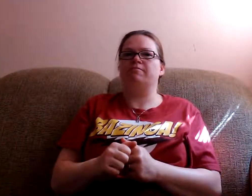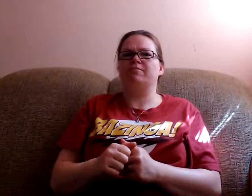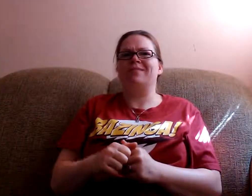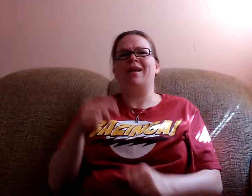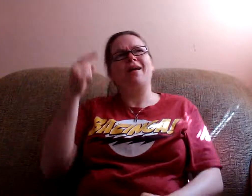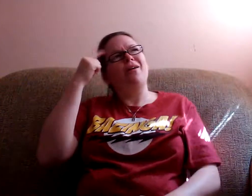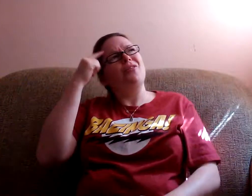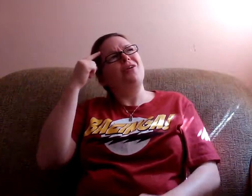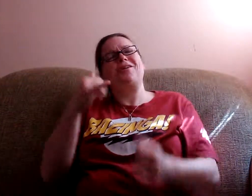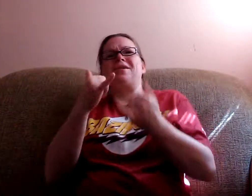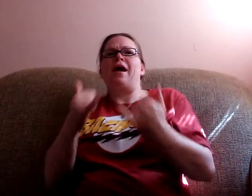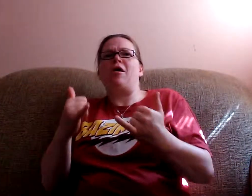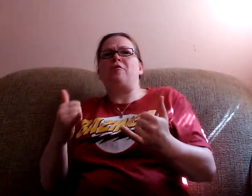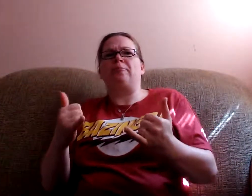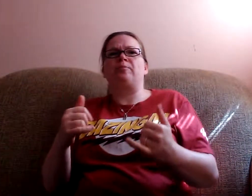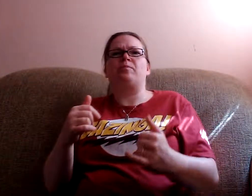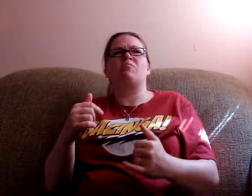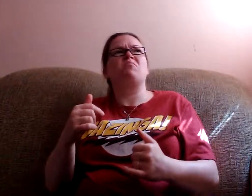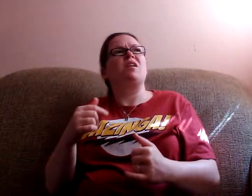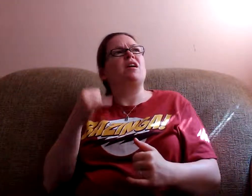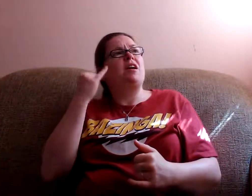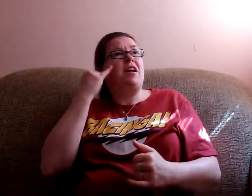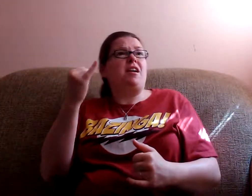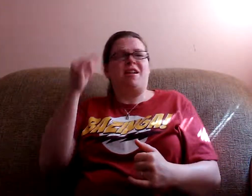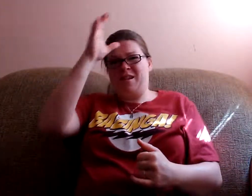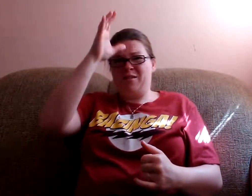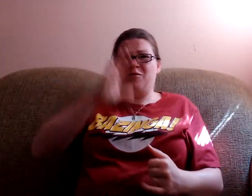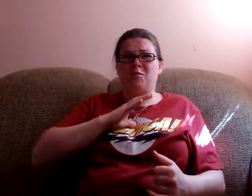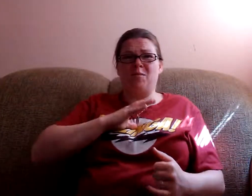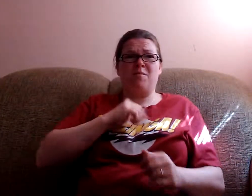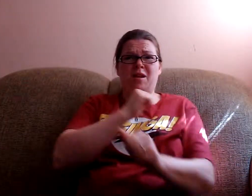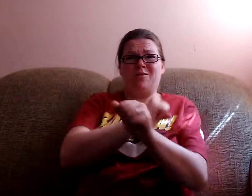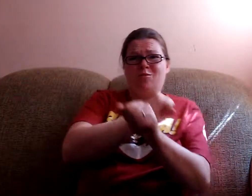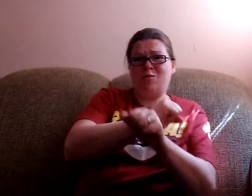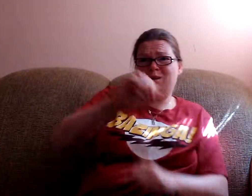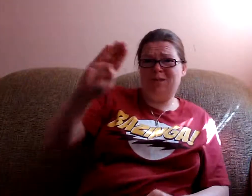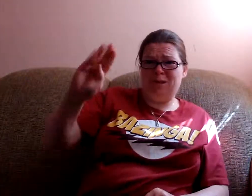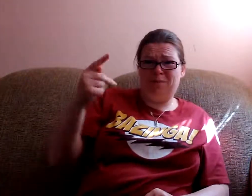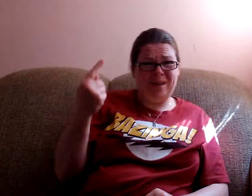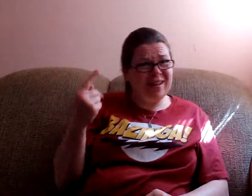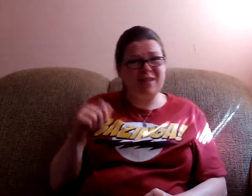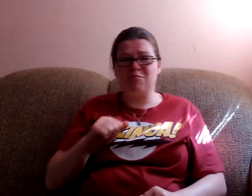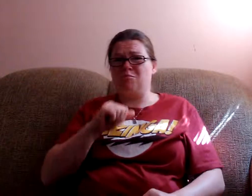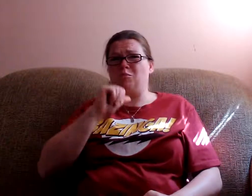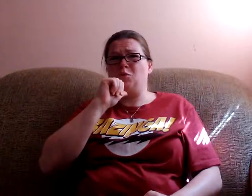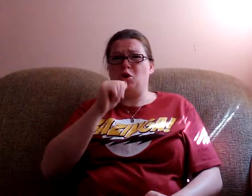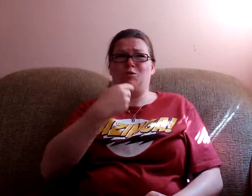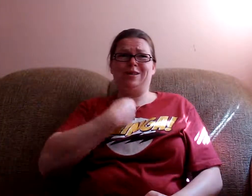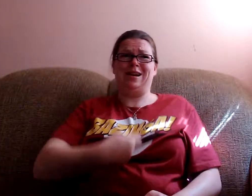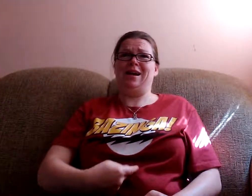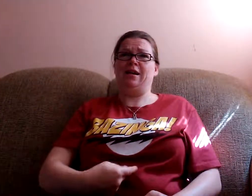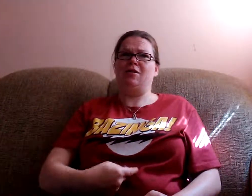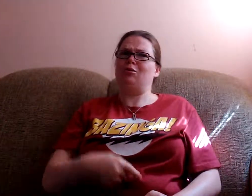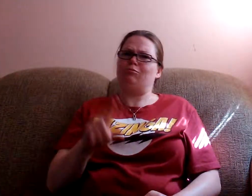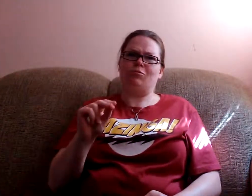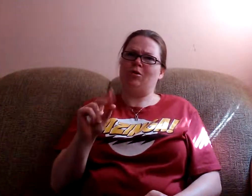if a man was going to go to work in a bank and he didn't have a tie on. Gloves were a commodity that everybody needed and everybody